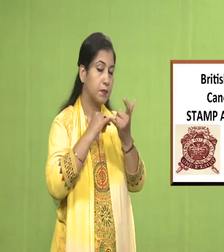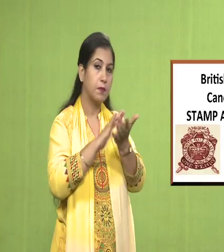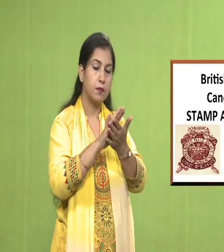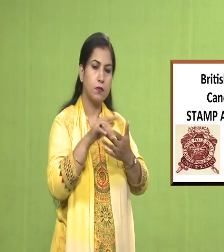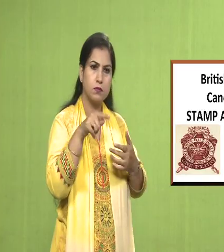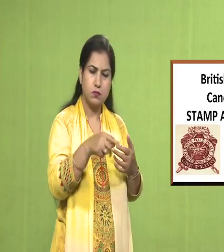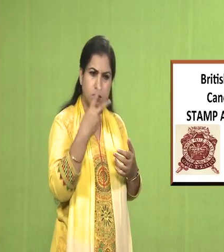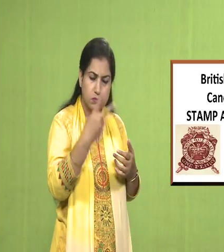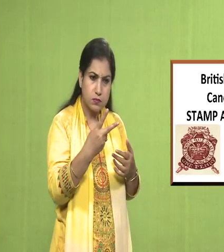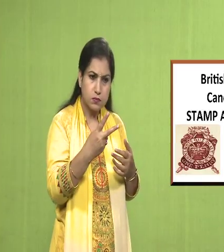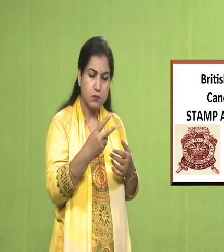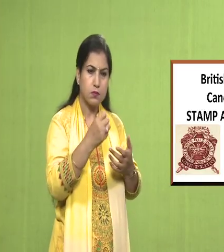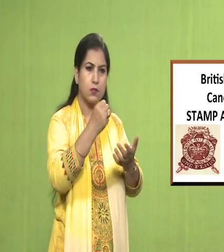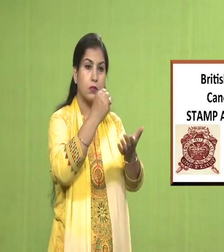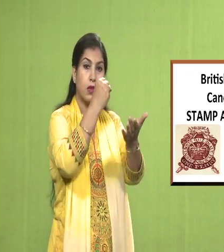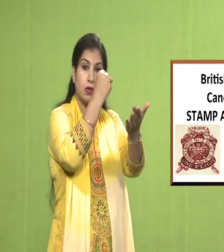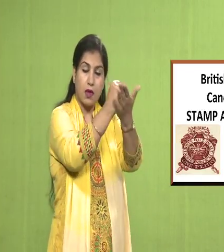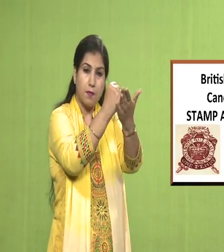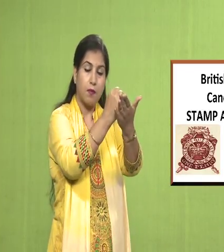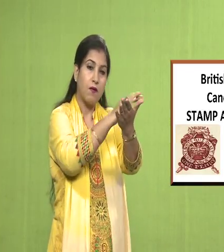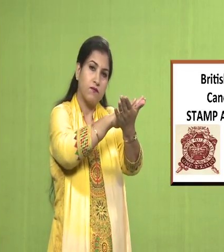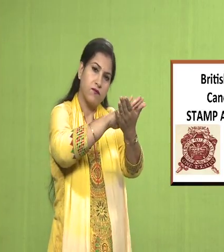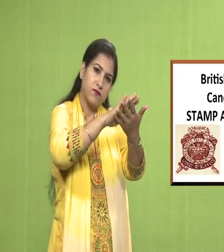this act in 1766.